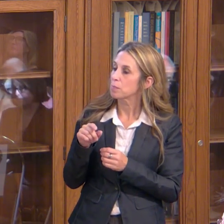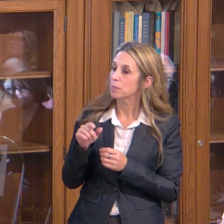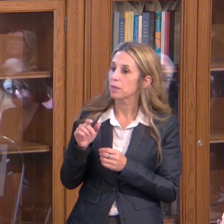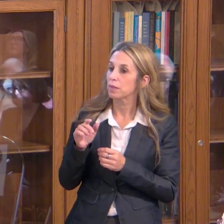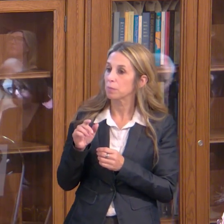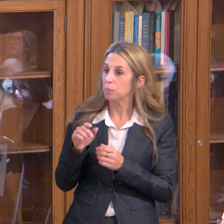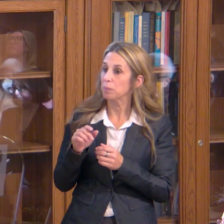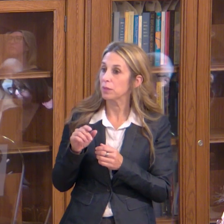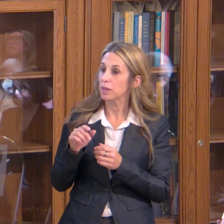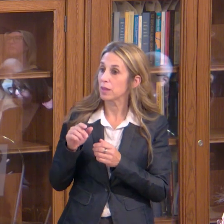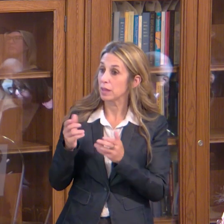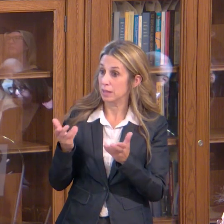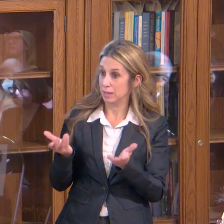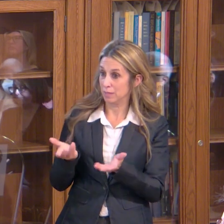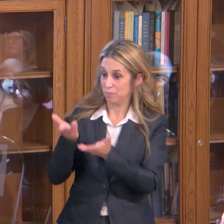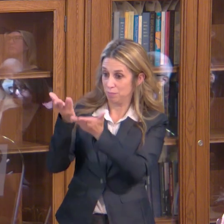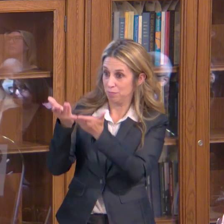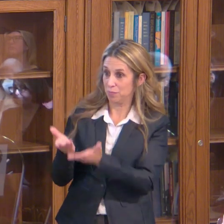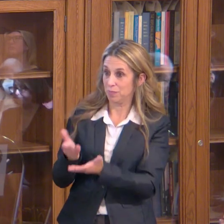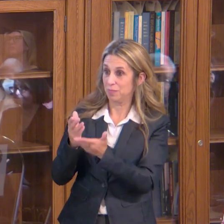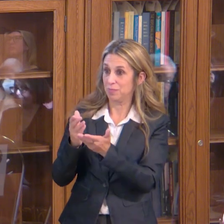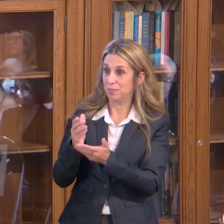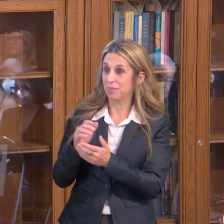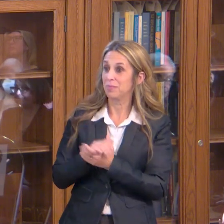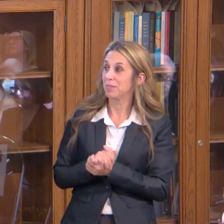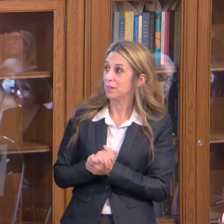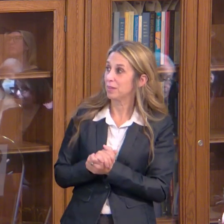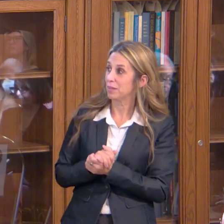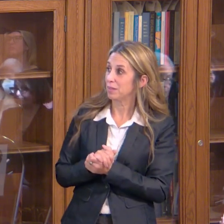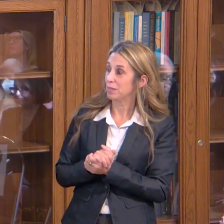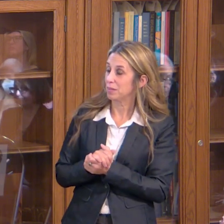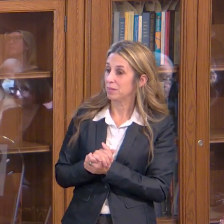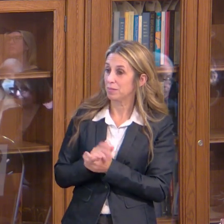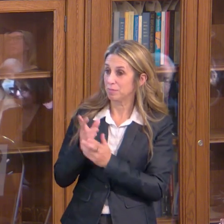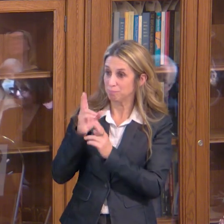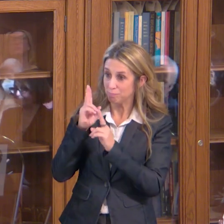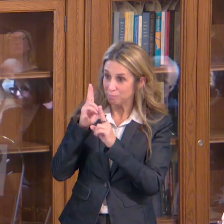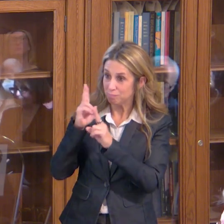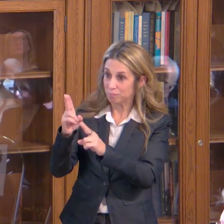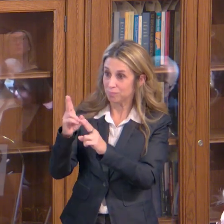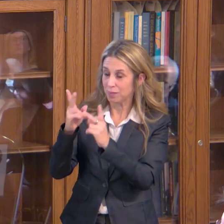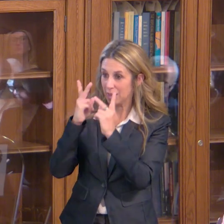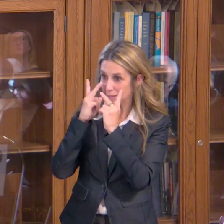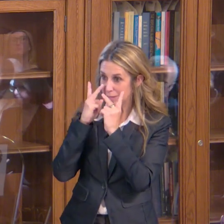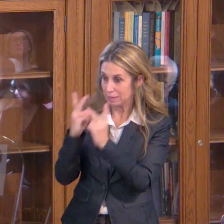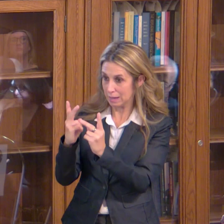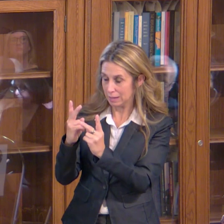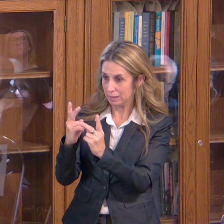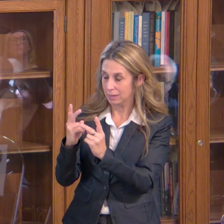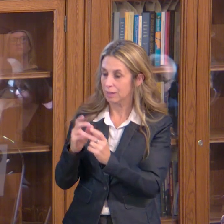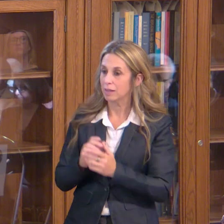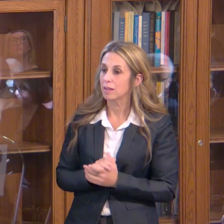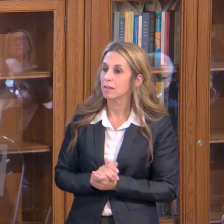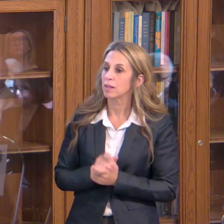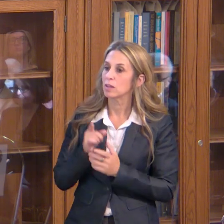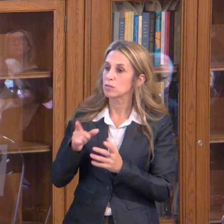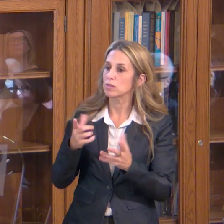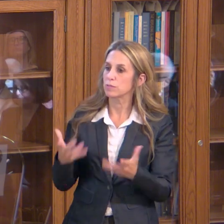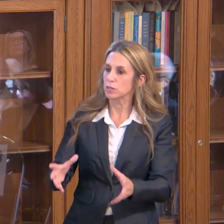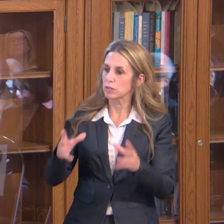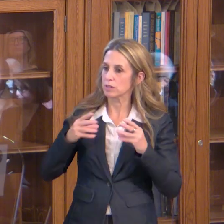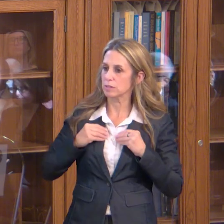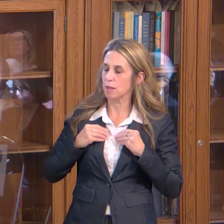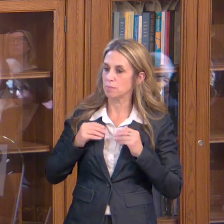singing and here is one who has allowed her life to show out loud and to be seen but she also has accepted the great